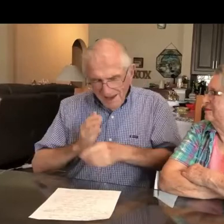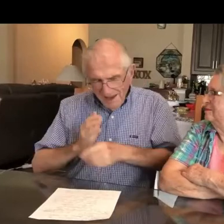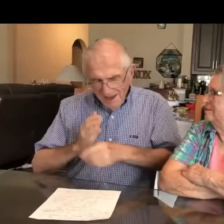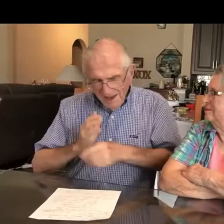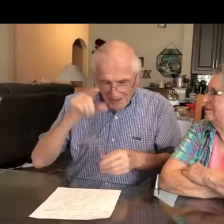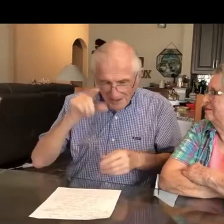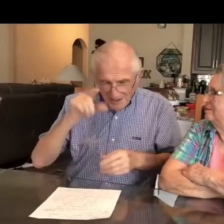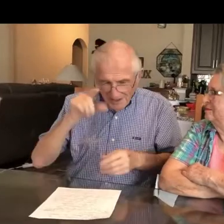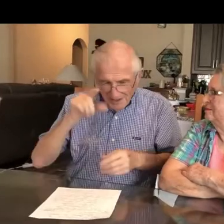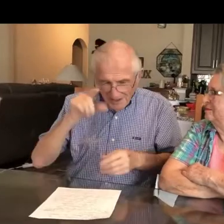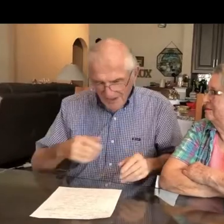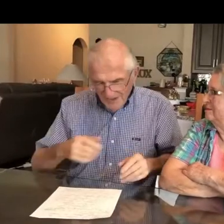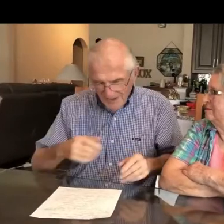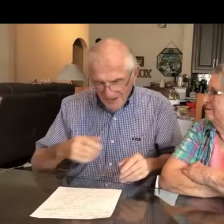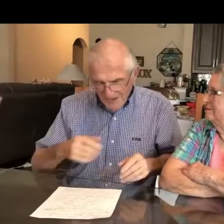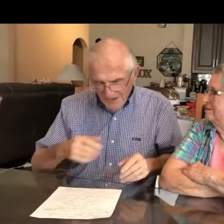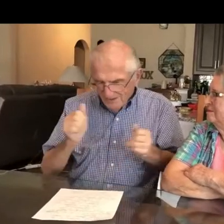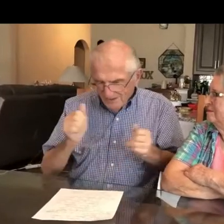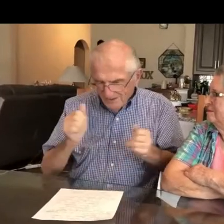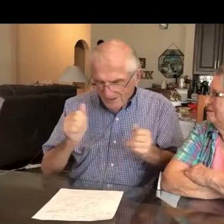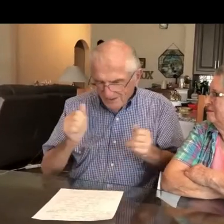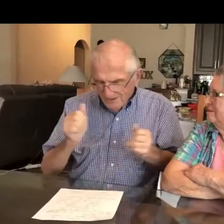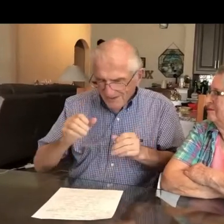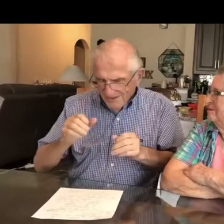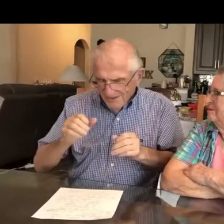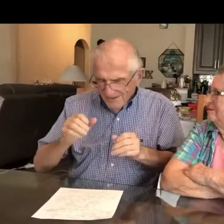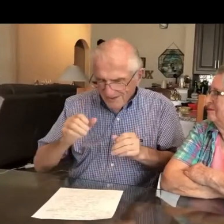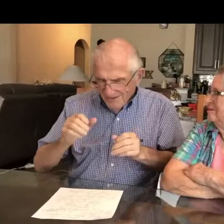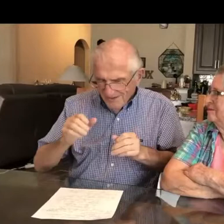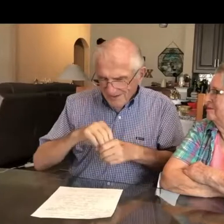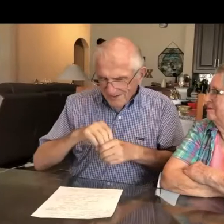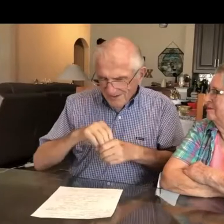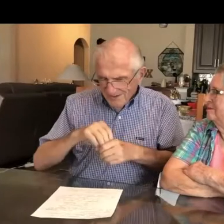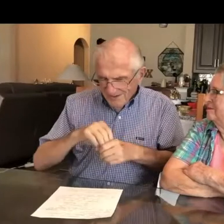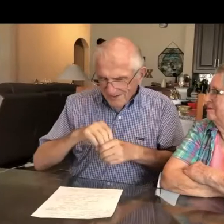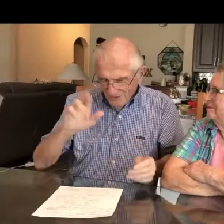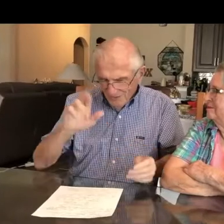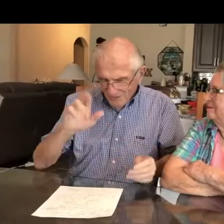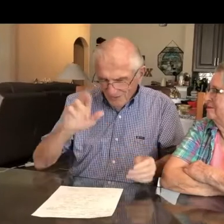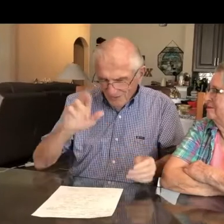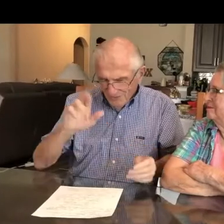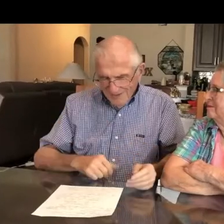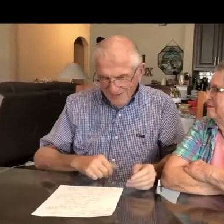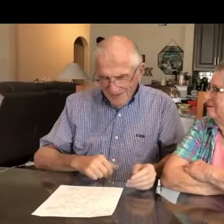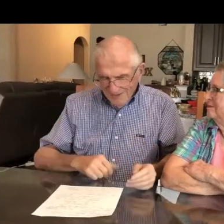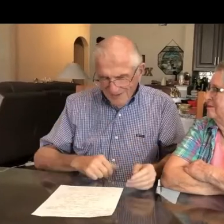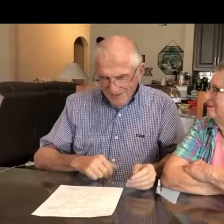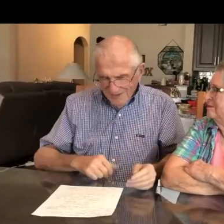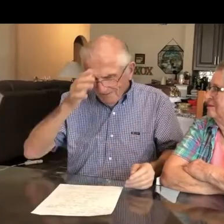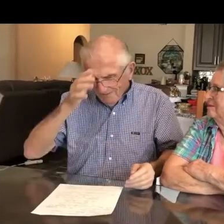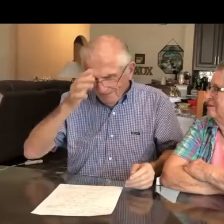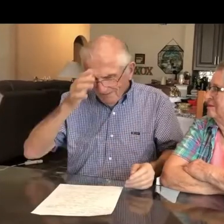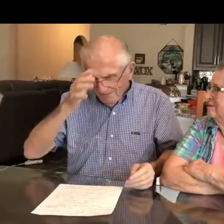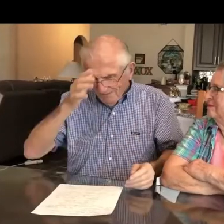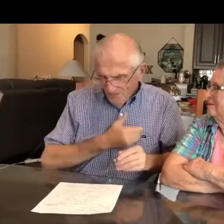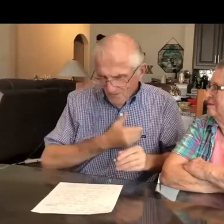sports. And after Gallaudet was finished, we got together and we worked in the newspaper,